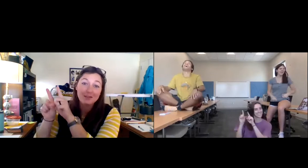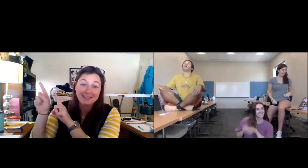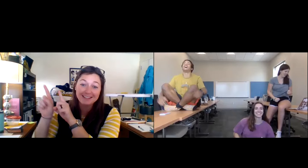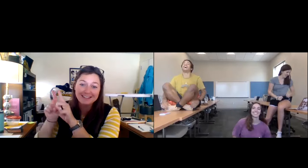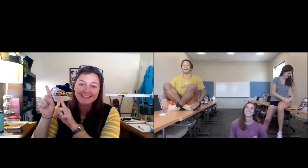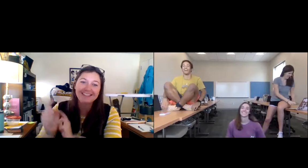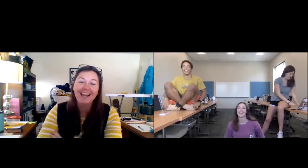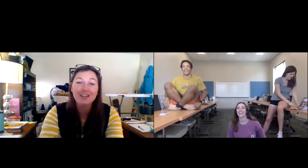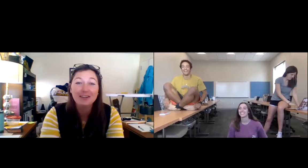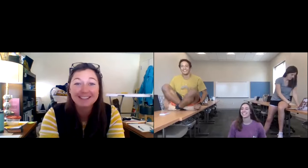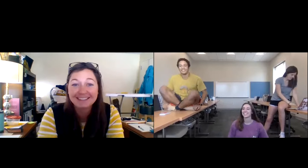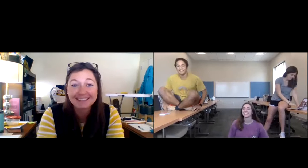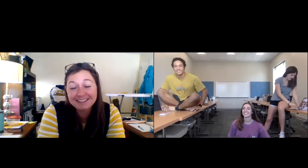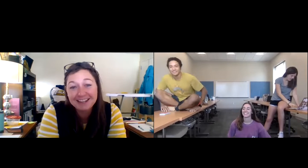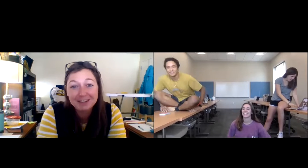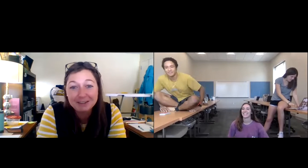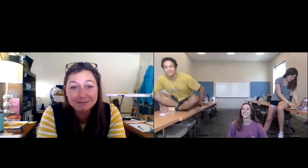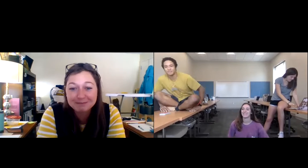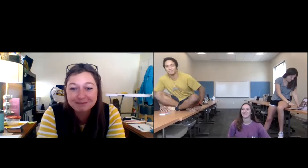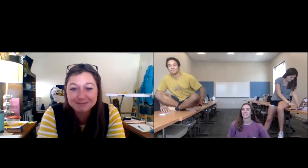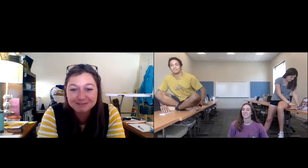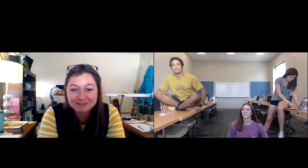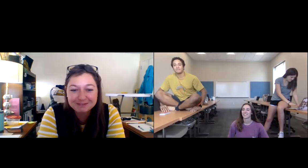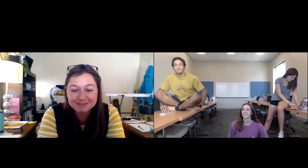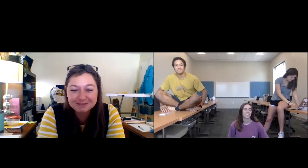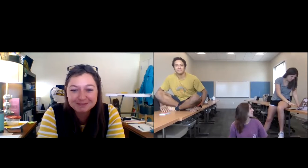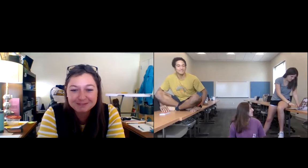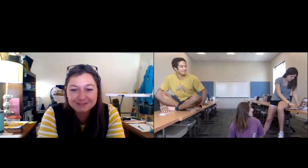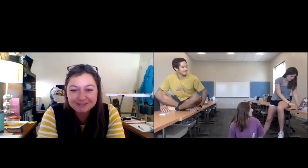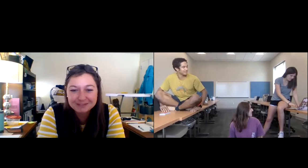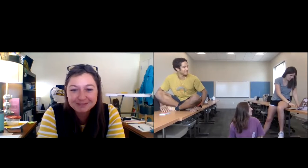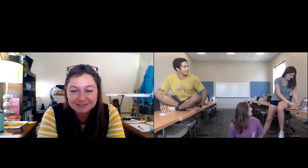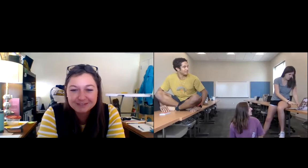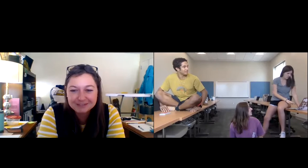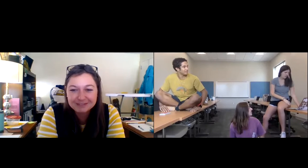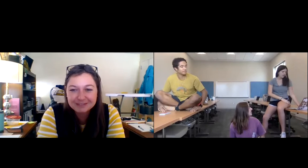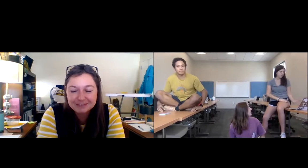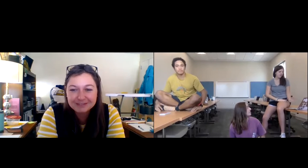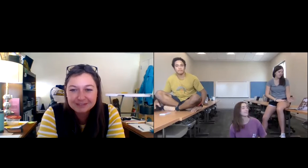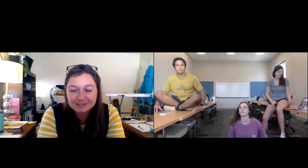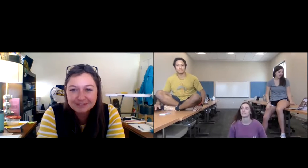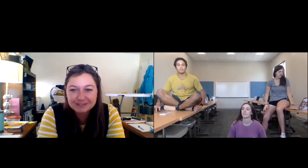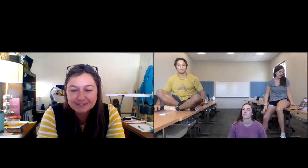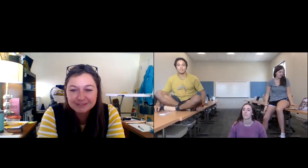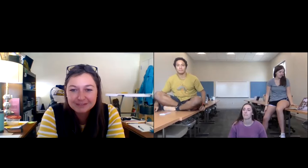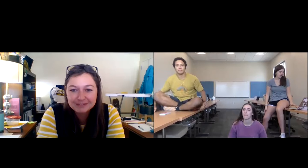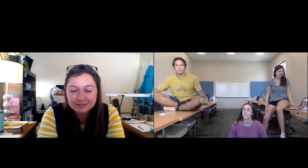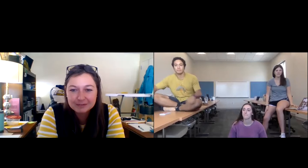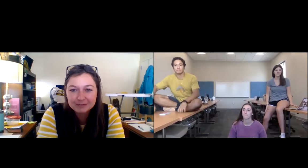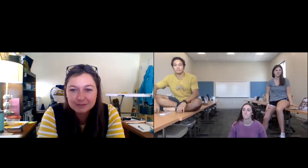me. Yeah. I knew it. I knew it. Yeah, do you want to read this? Yeah, we can review like the last couple ones we